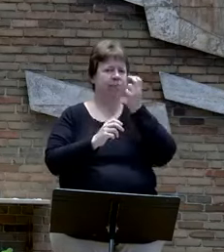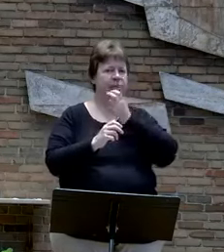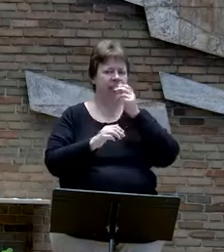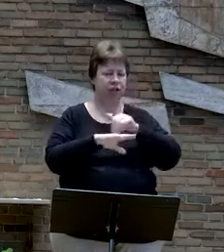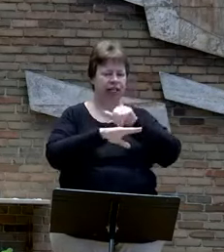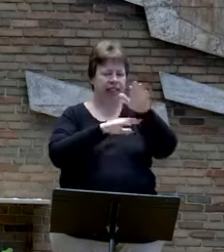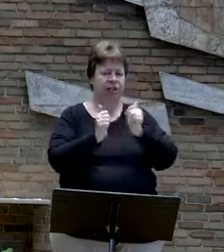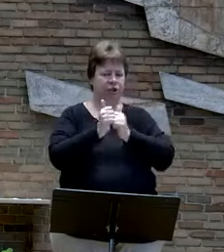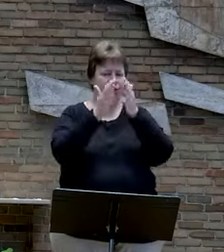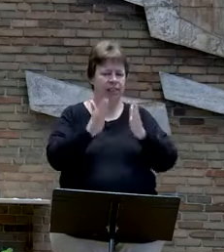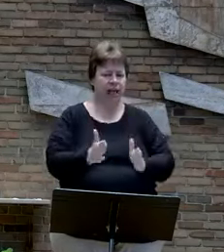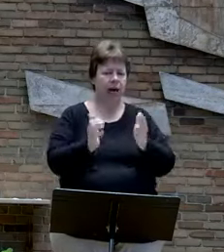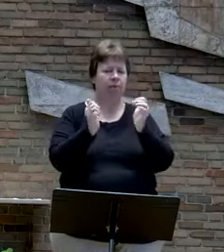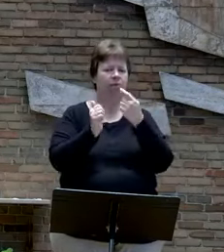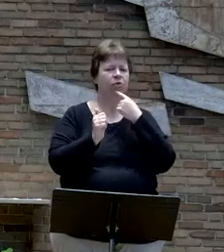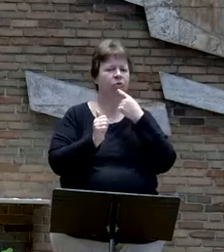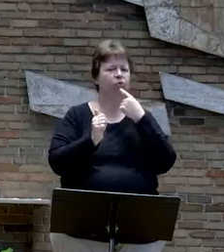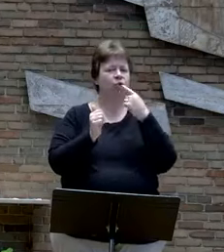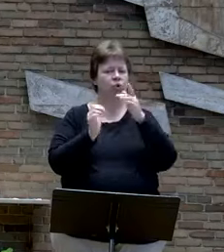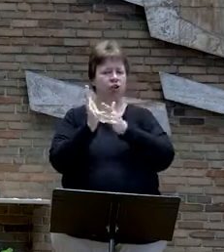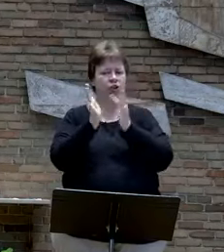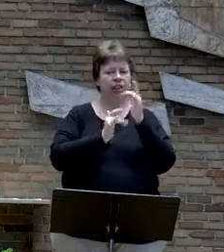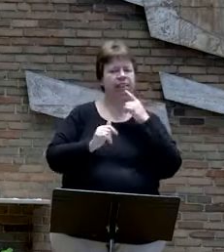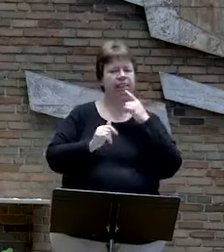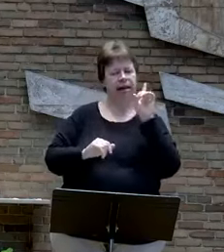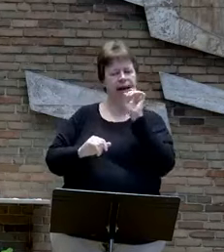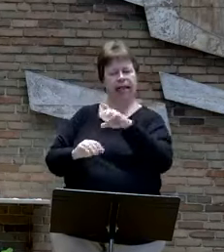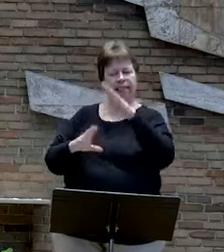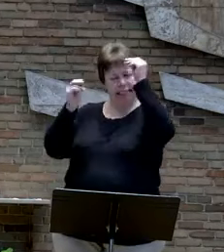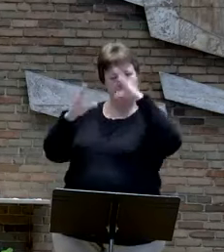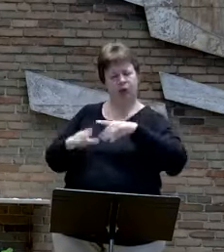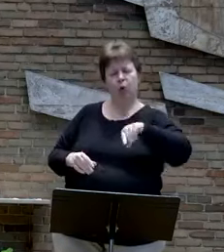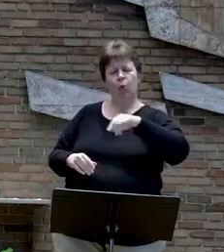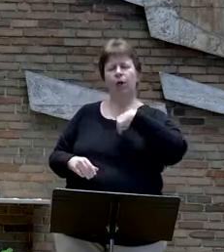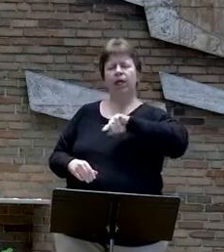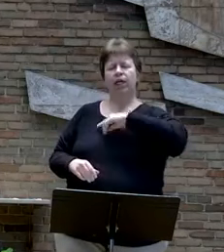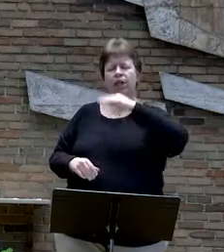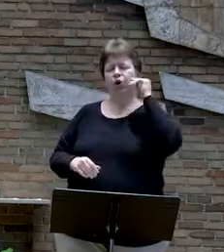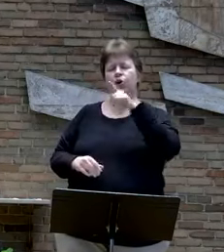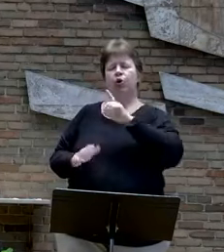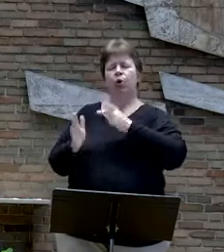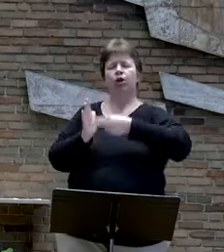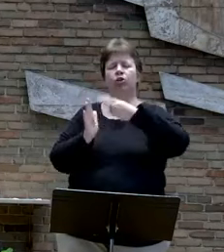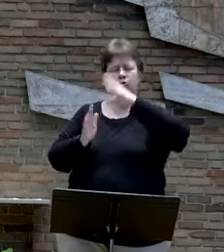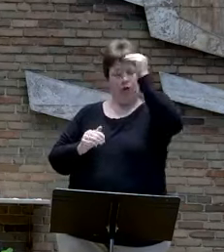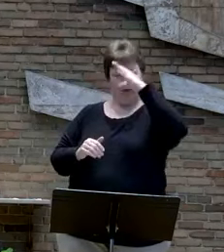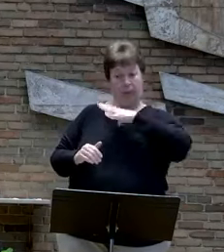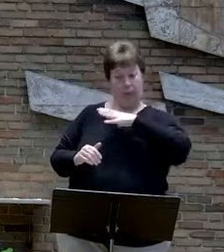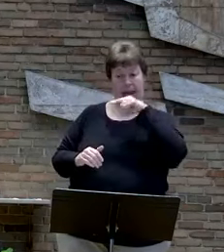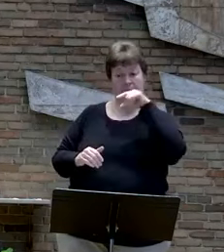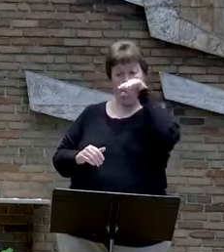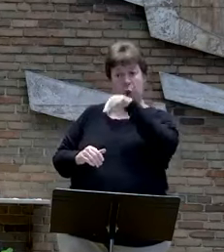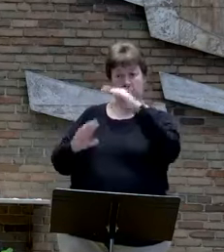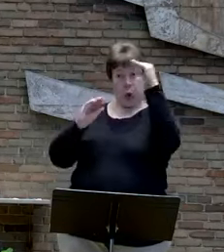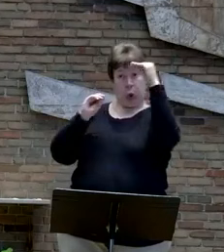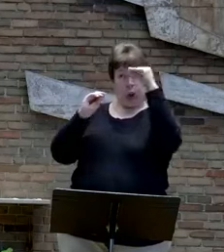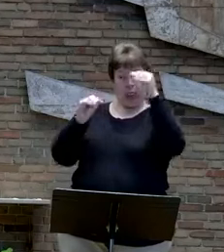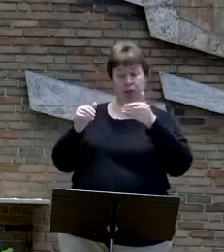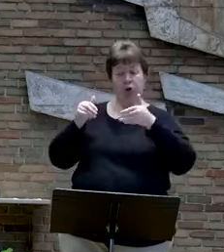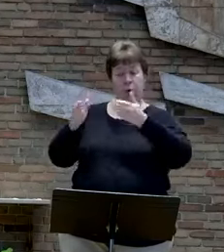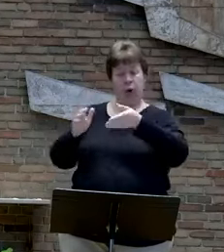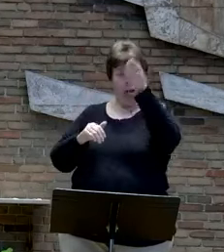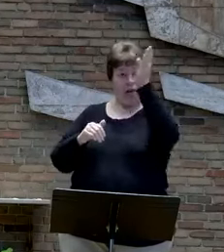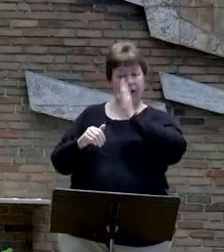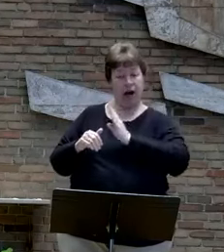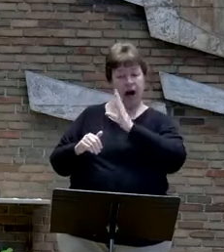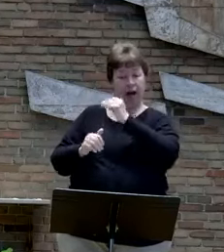the Herodians, saying, "Teacher, we know that you are a truthful man, and that you teach the way of